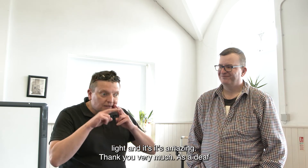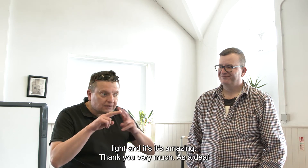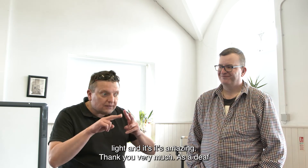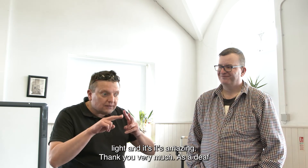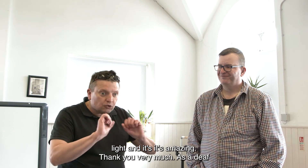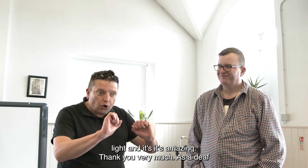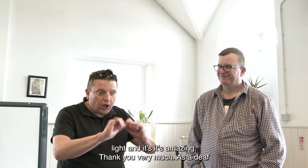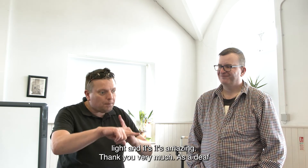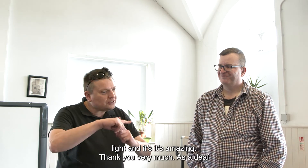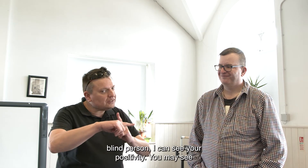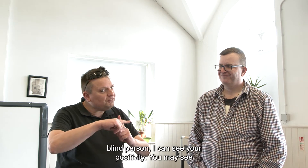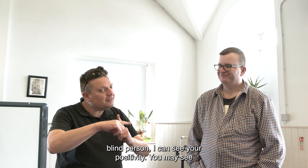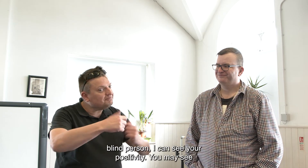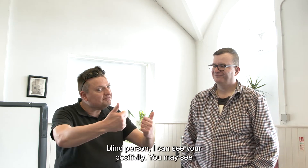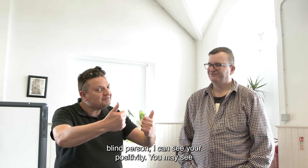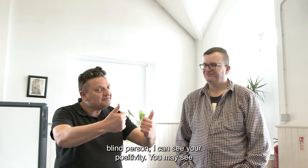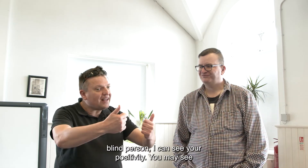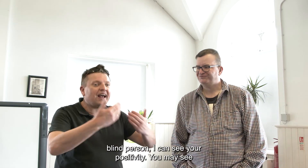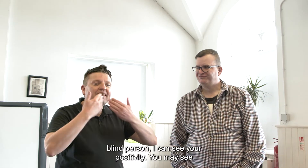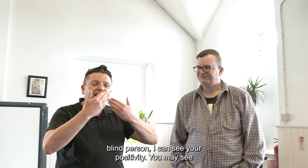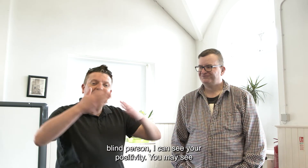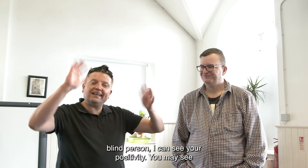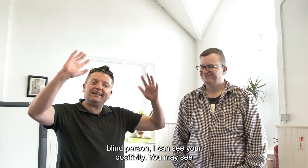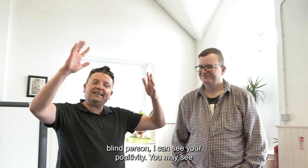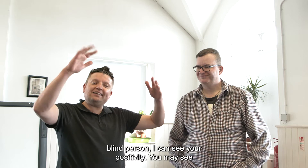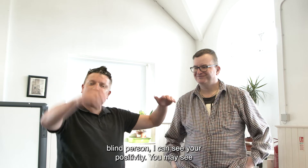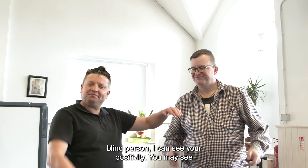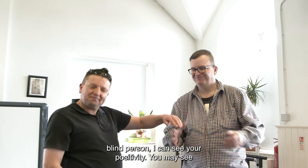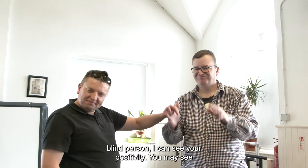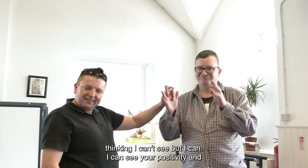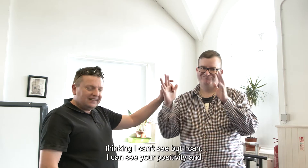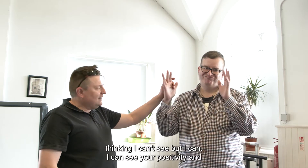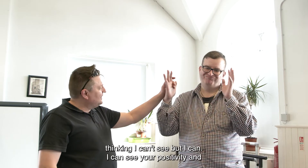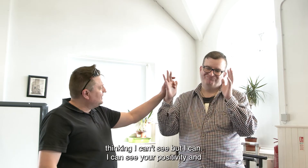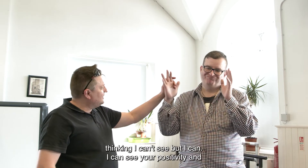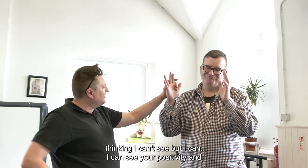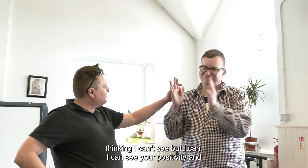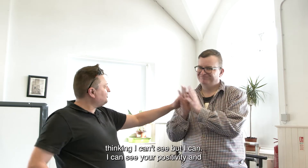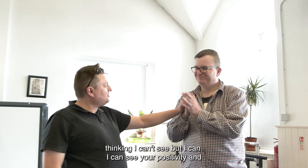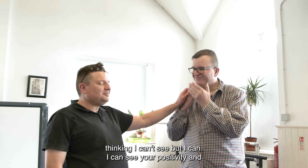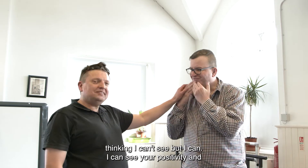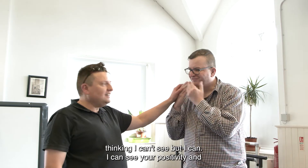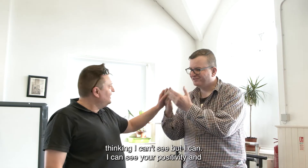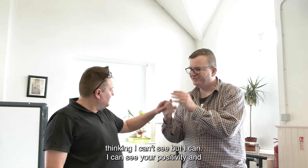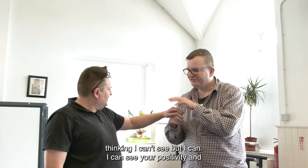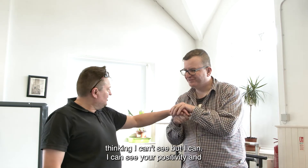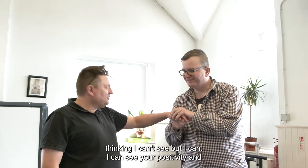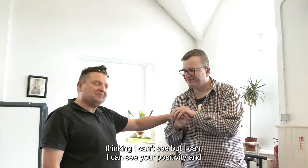As a deafblind person, I can see your positivity. You may think that I can't see, but I can. I can see your positivity, and thank you very